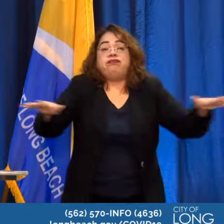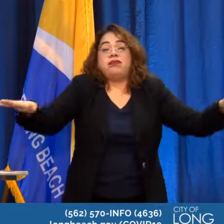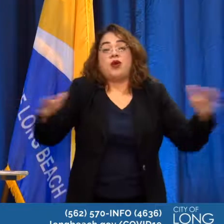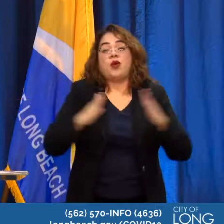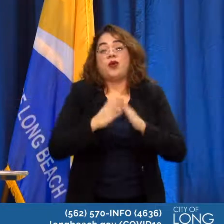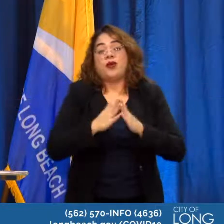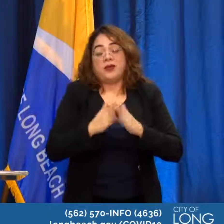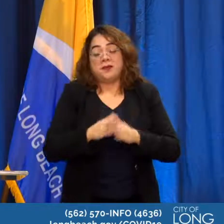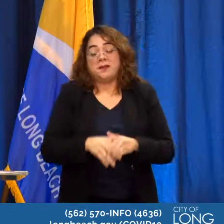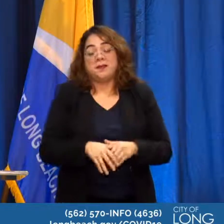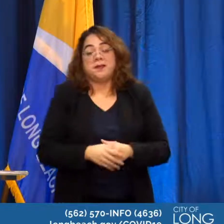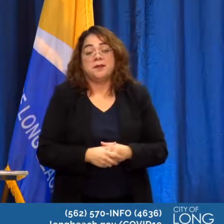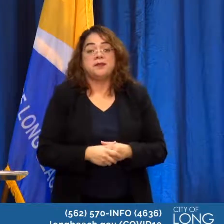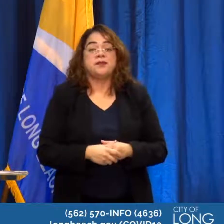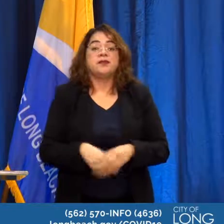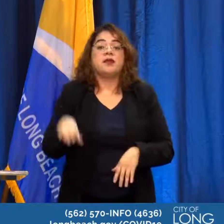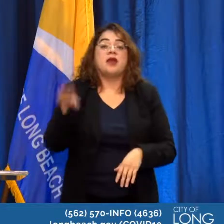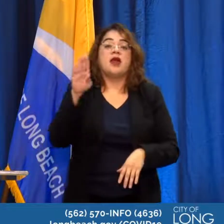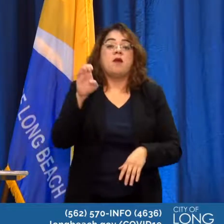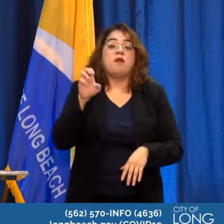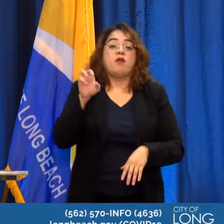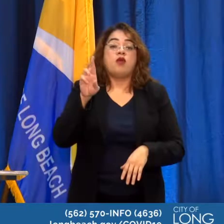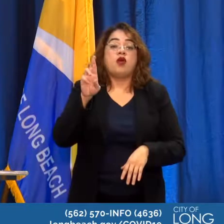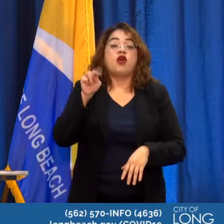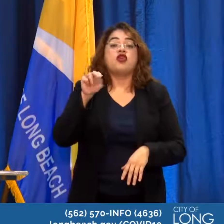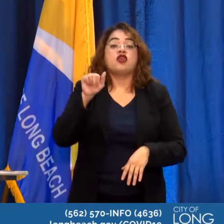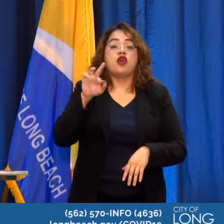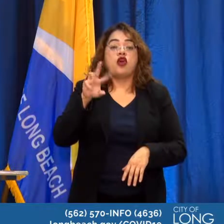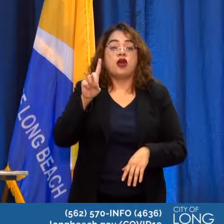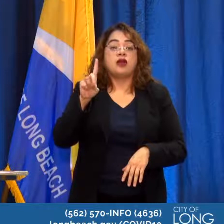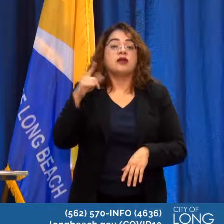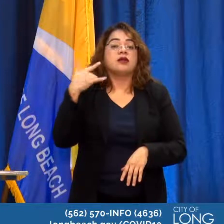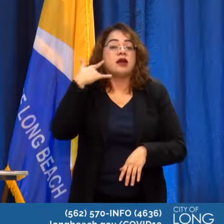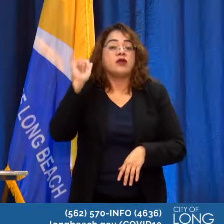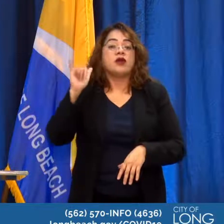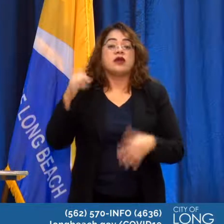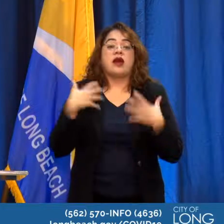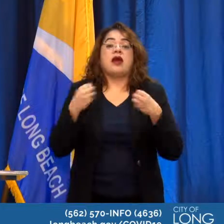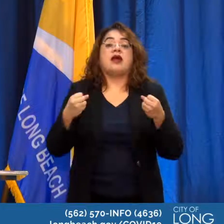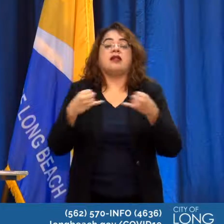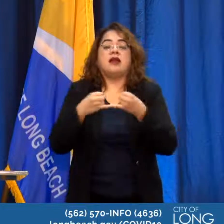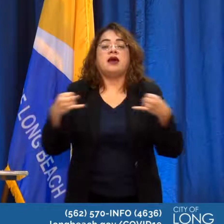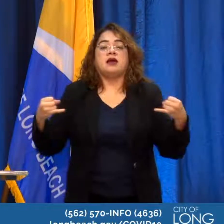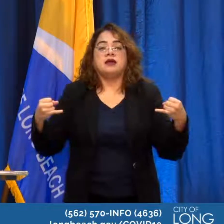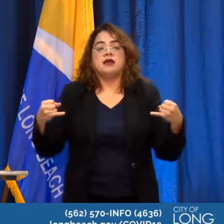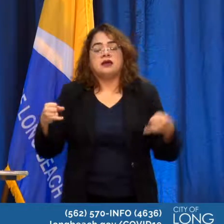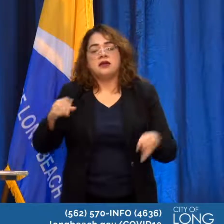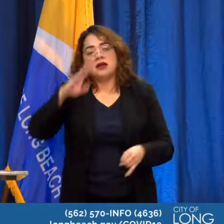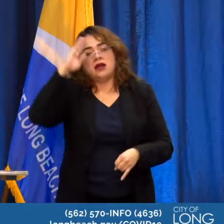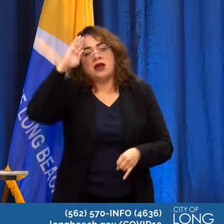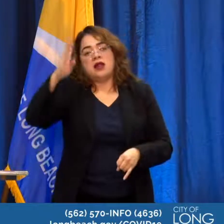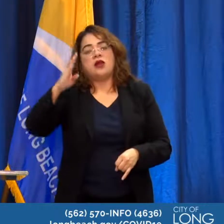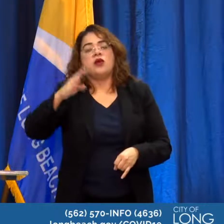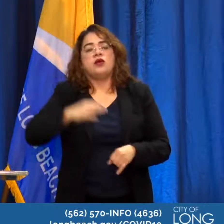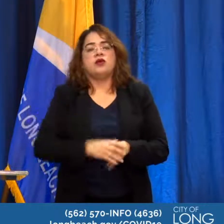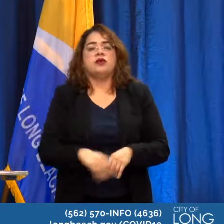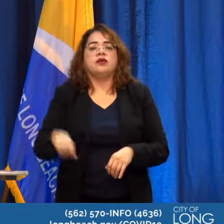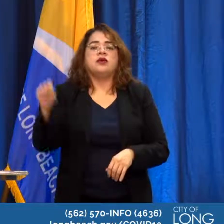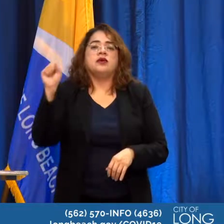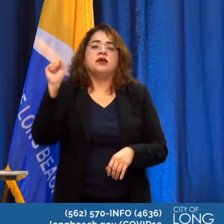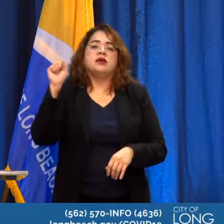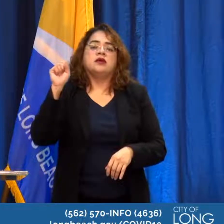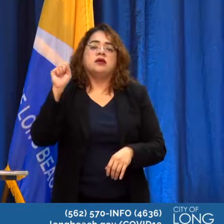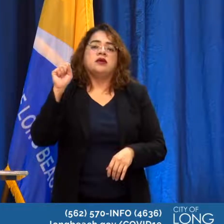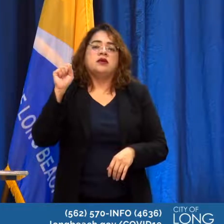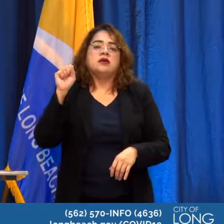Okay, next question comes from Bernard at California Healthline. Go ahead, Bernard. Yes, hello, thank you. I just want to